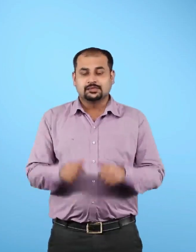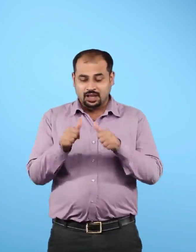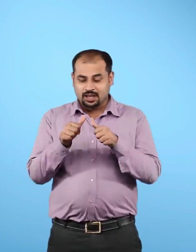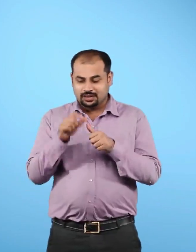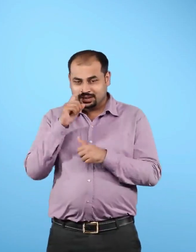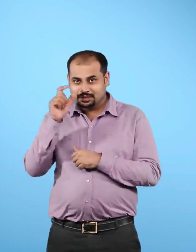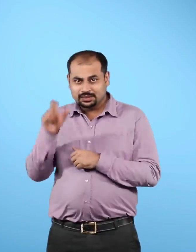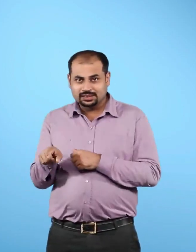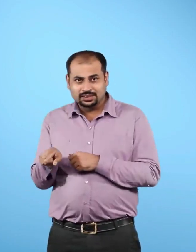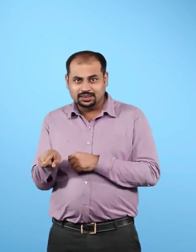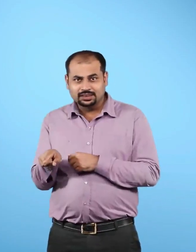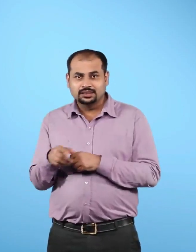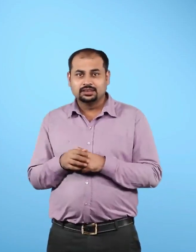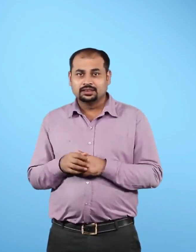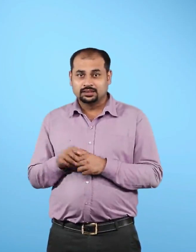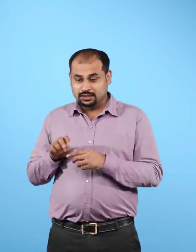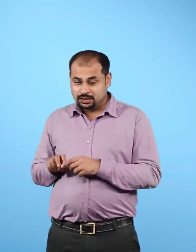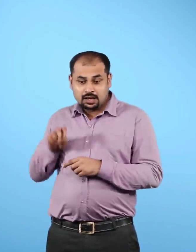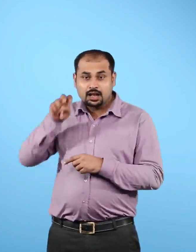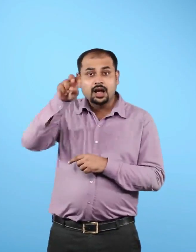But how far did Anu jump?